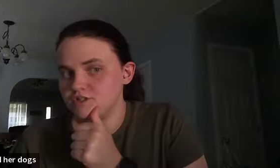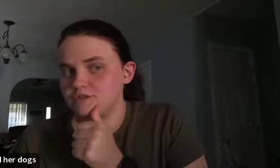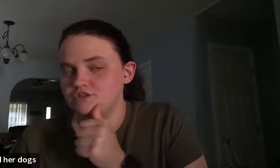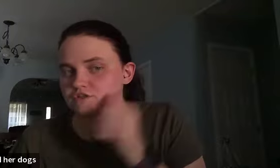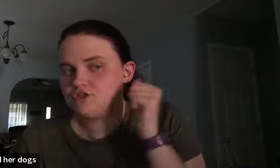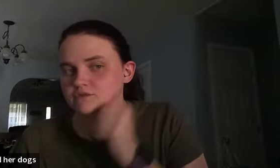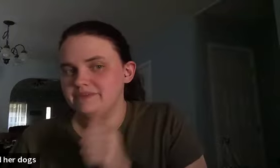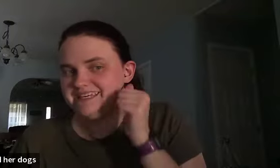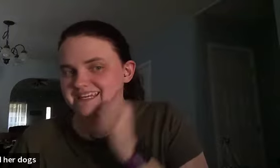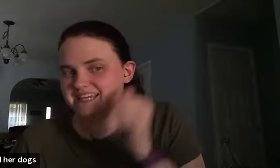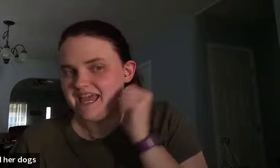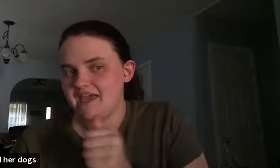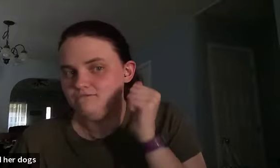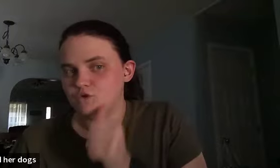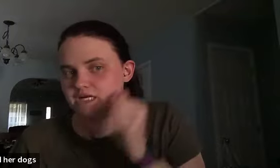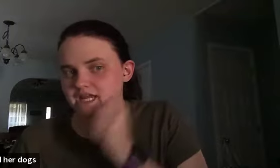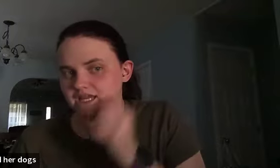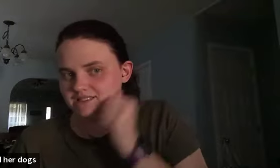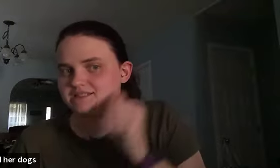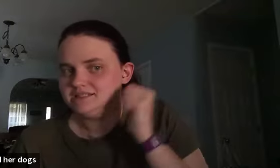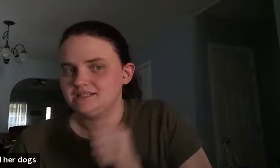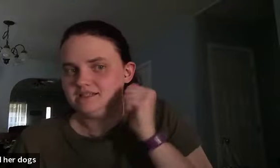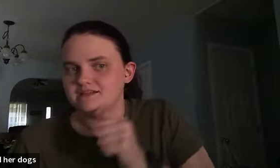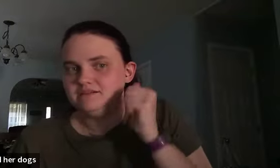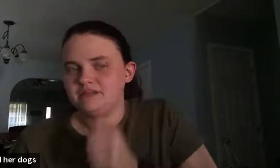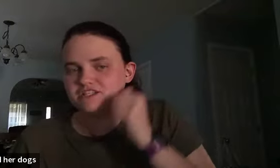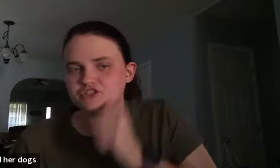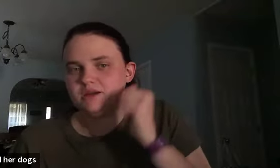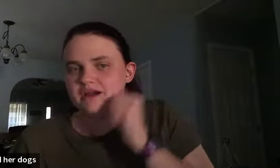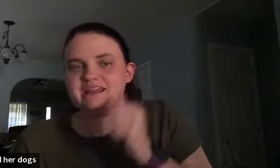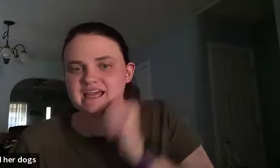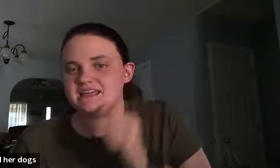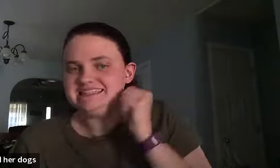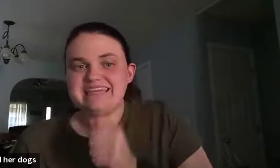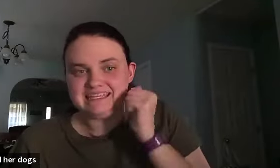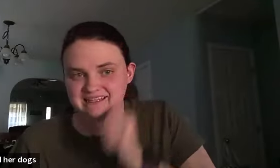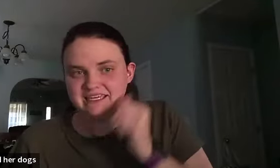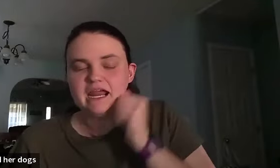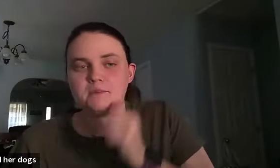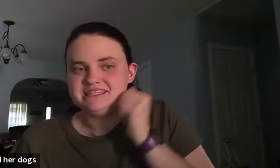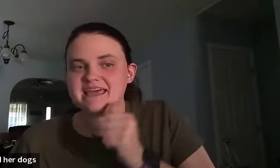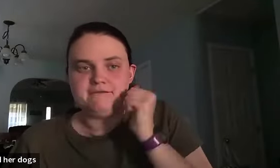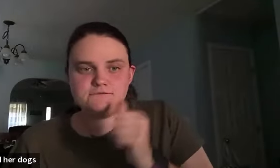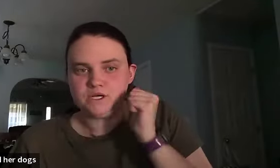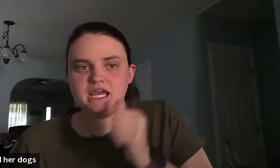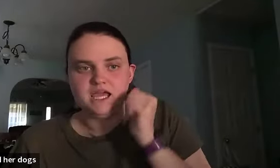is when you do this, you repeat it every day. Because you're talking about it is daily. It happens every